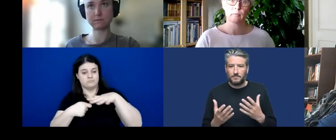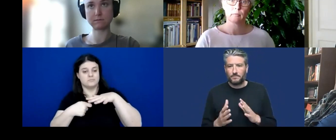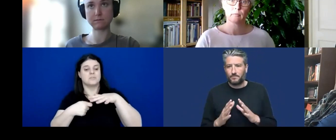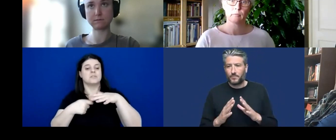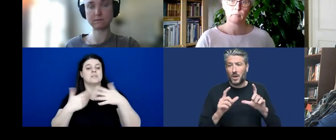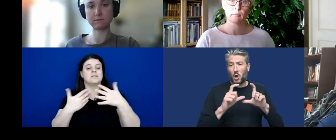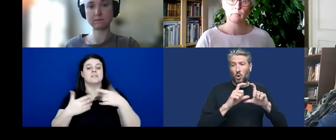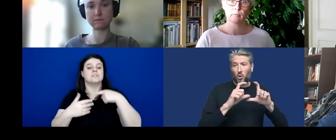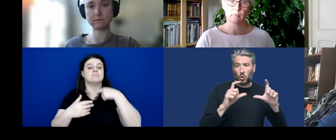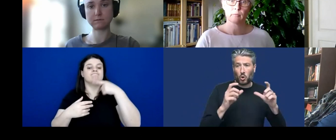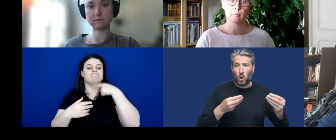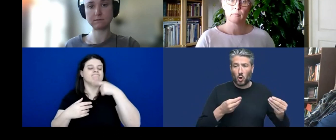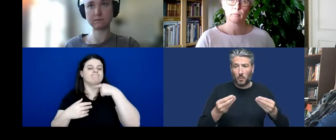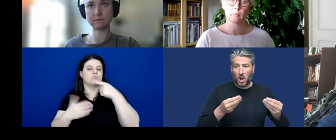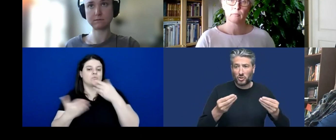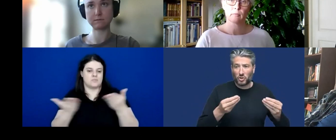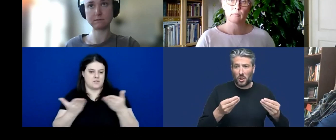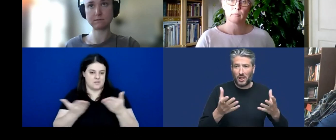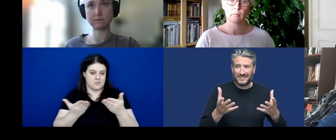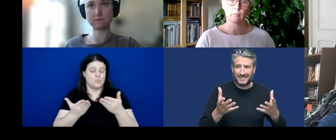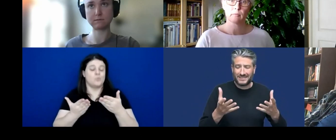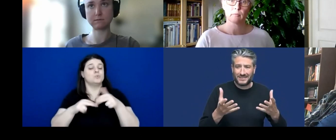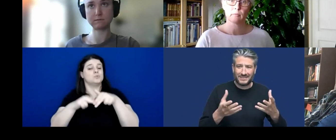cannot take it over, and it has to go to the